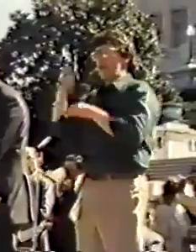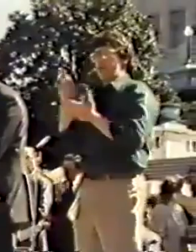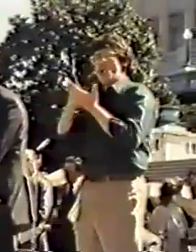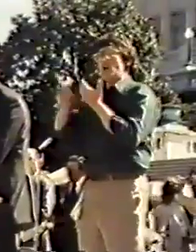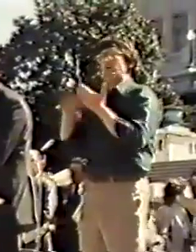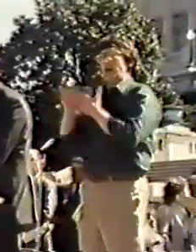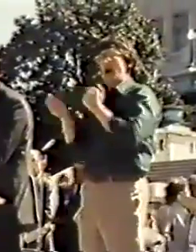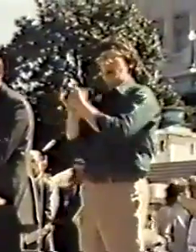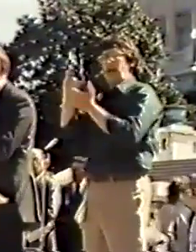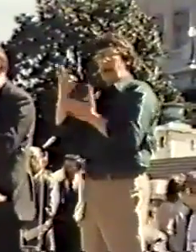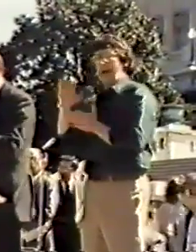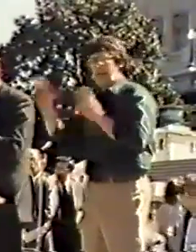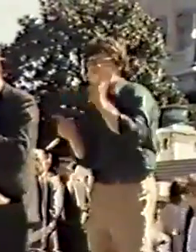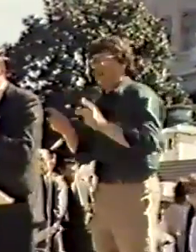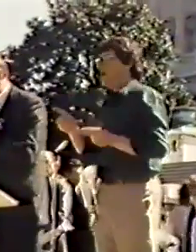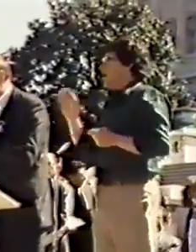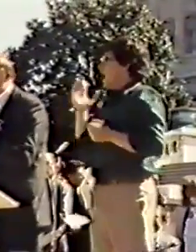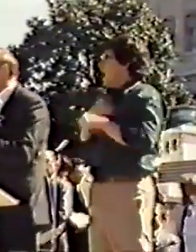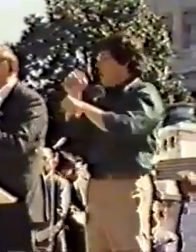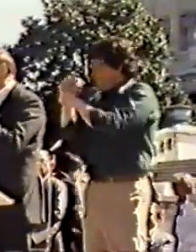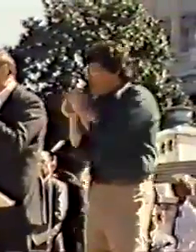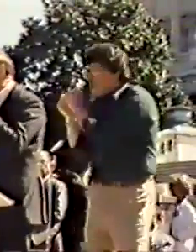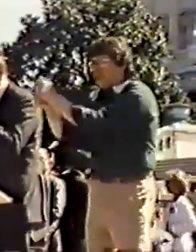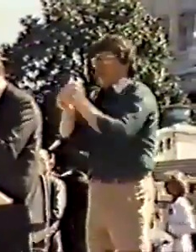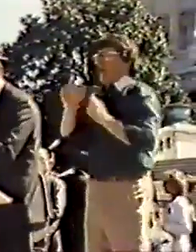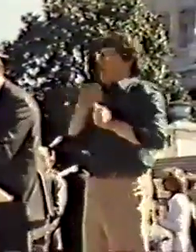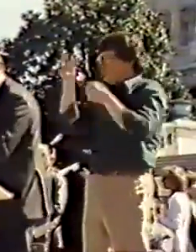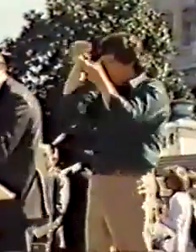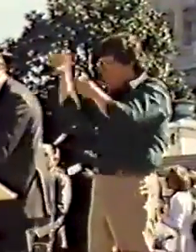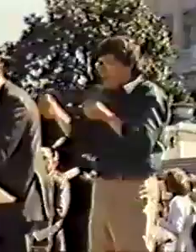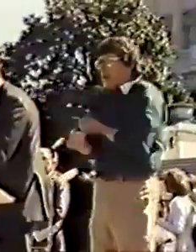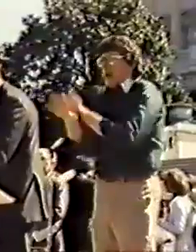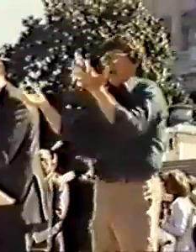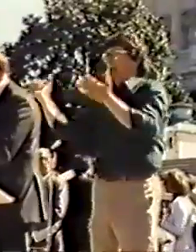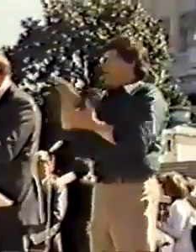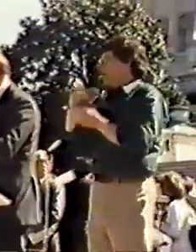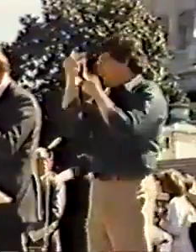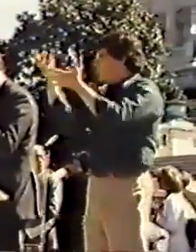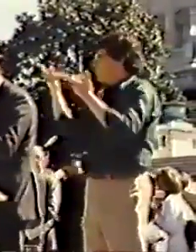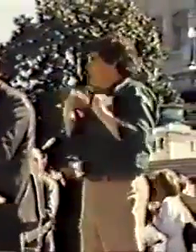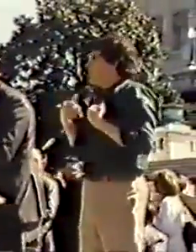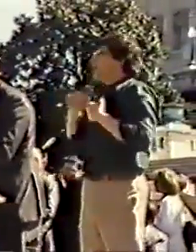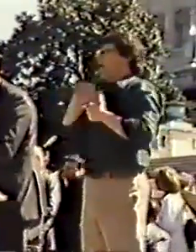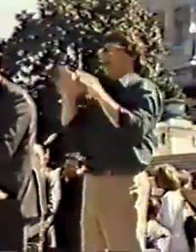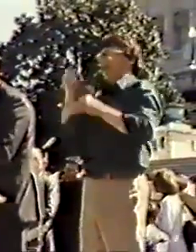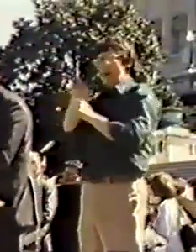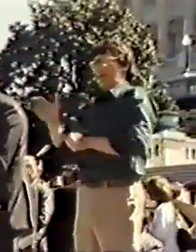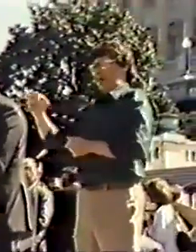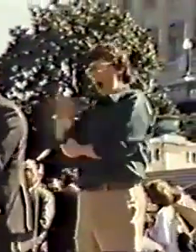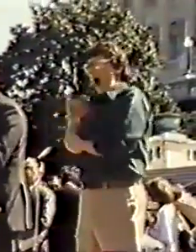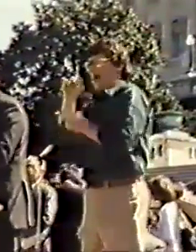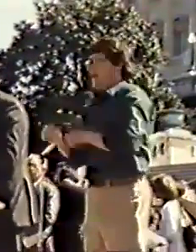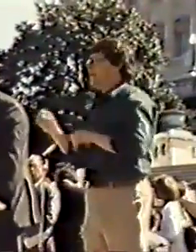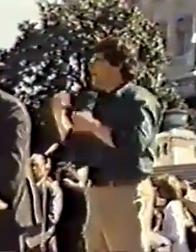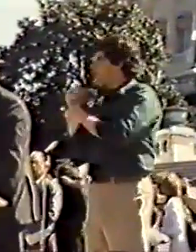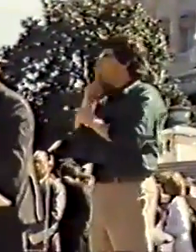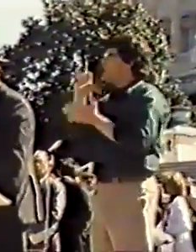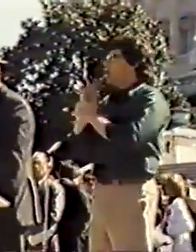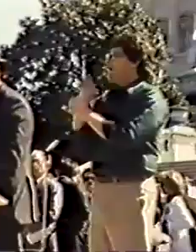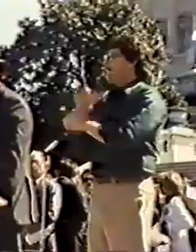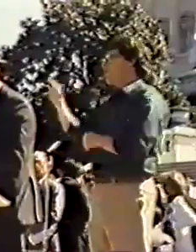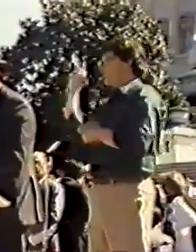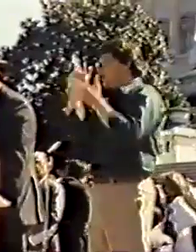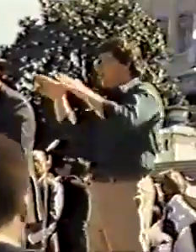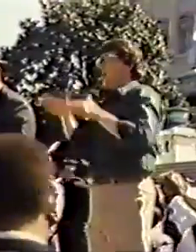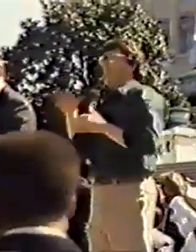that help the handicapped people. I'll work with you. I'll disseminate any information you give me. I'll do everything I can, and I assure you every other liberal member of